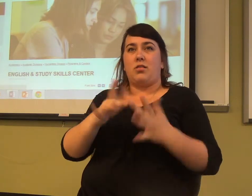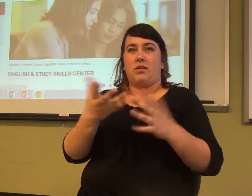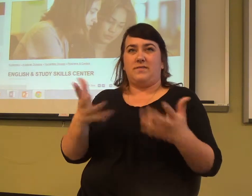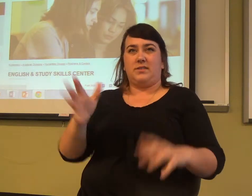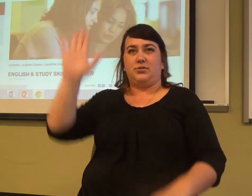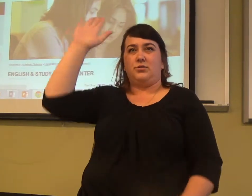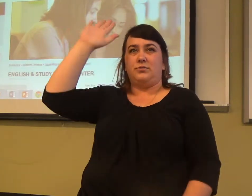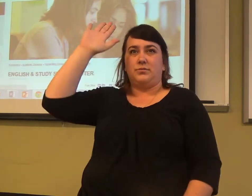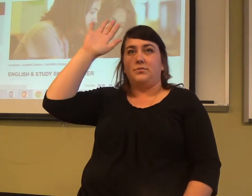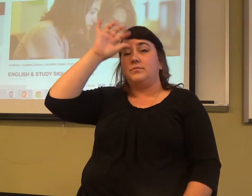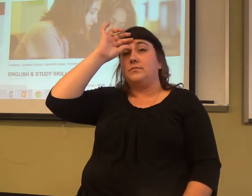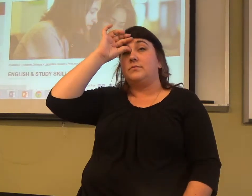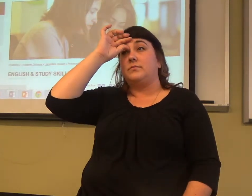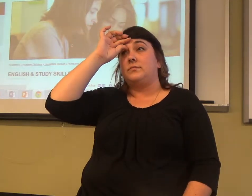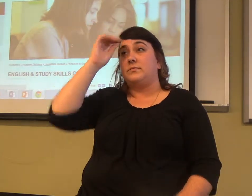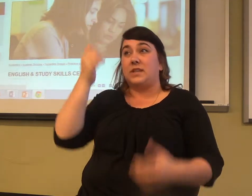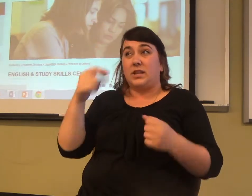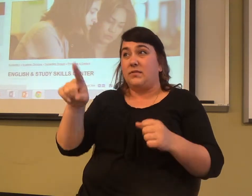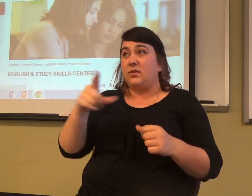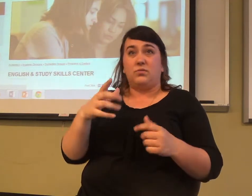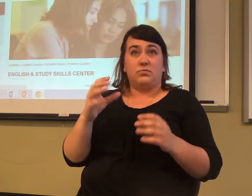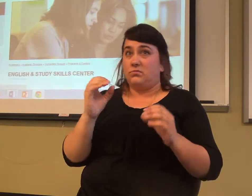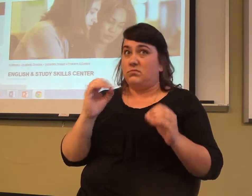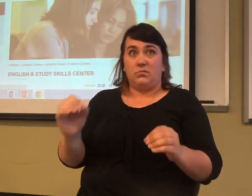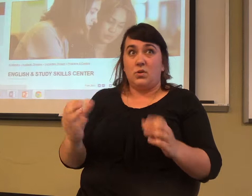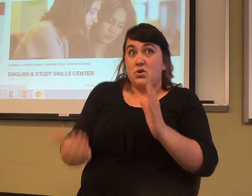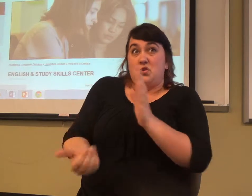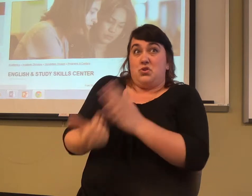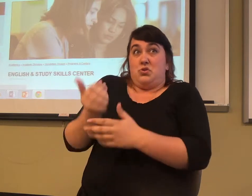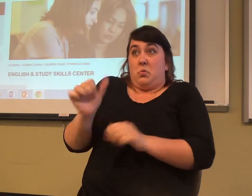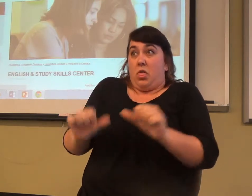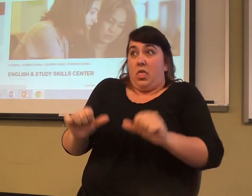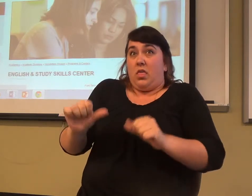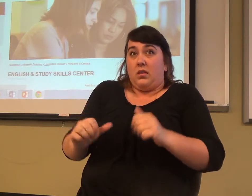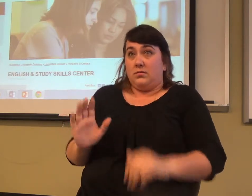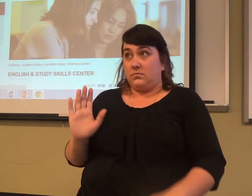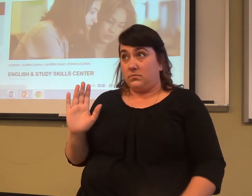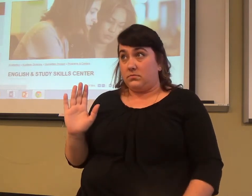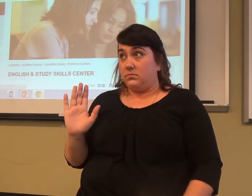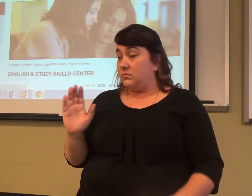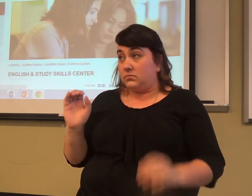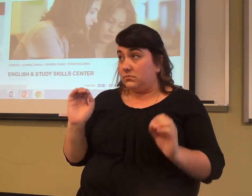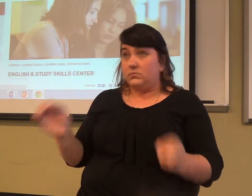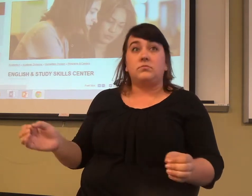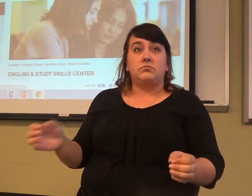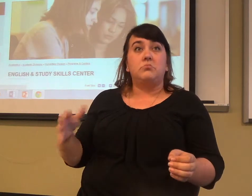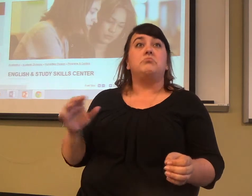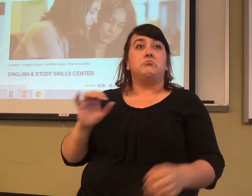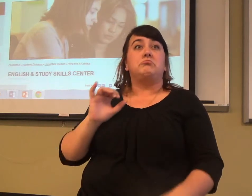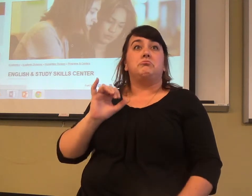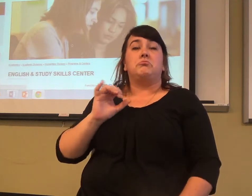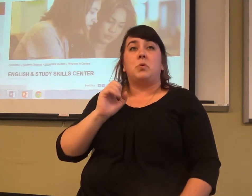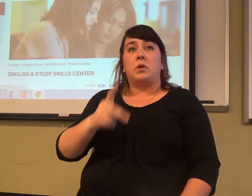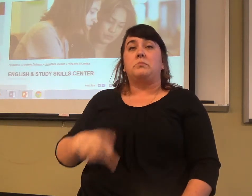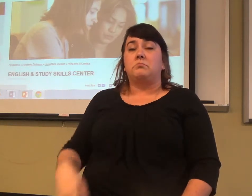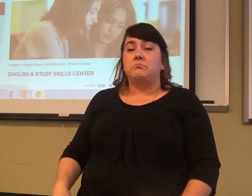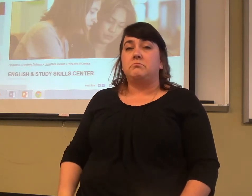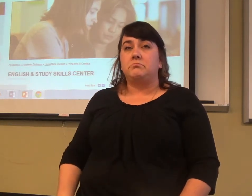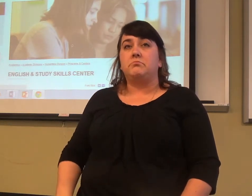Any of you guys not familiar with it yet? Okay, you should be in good